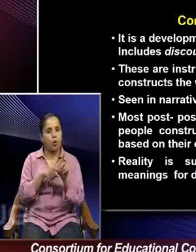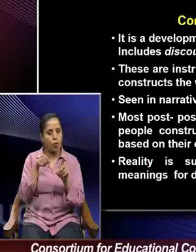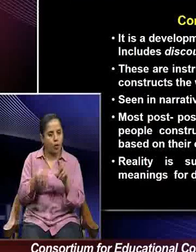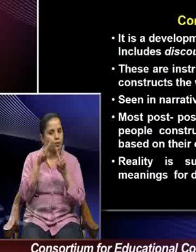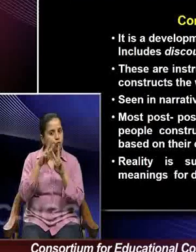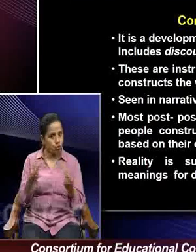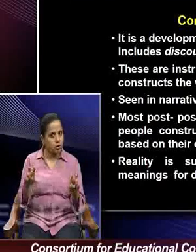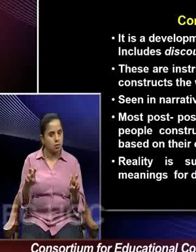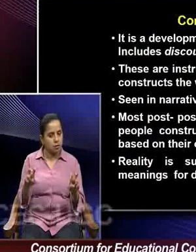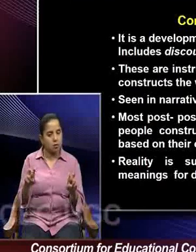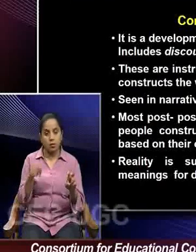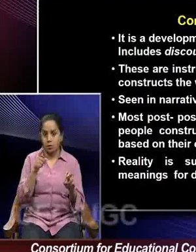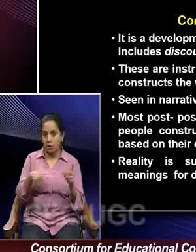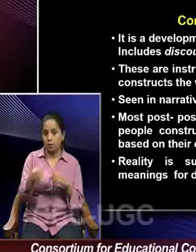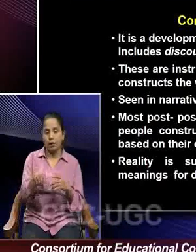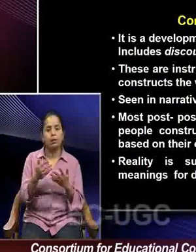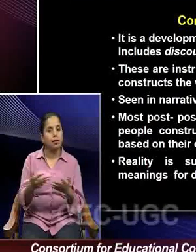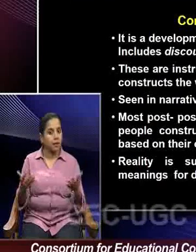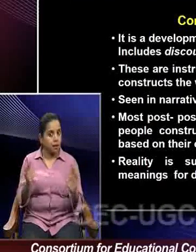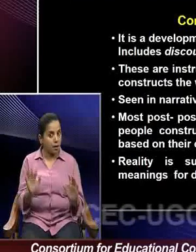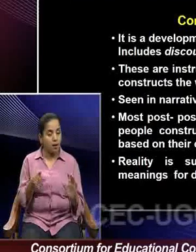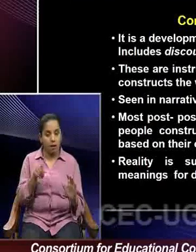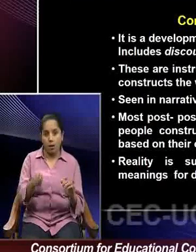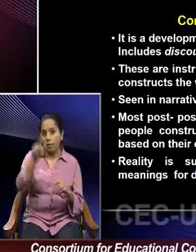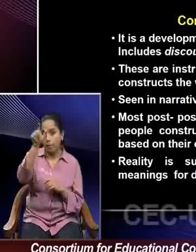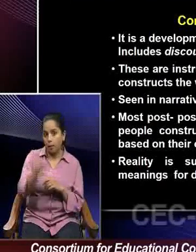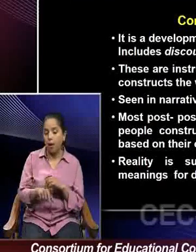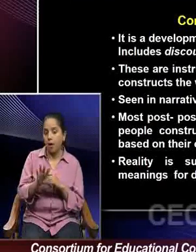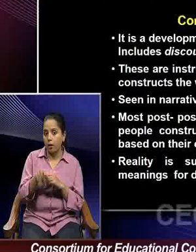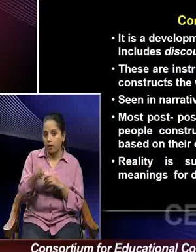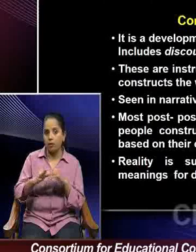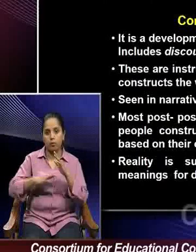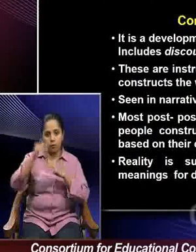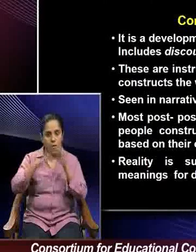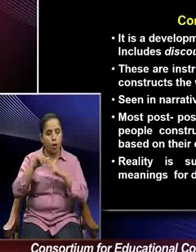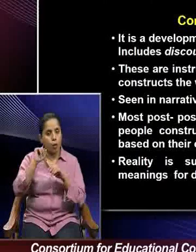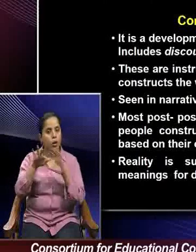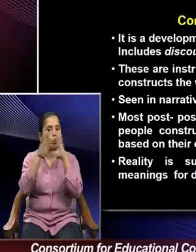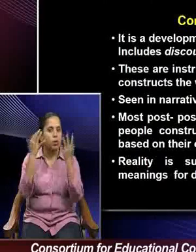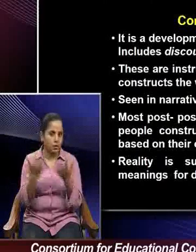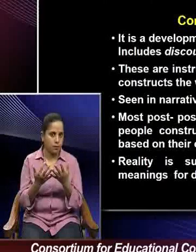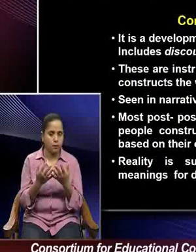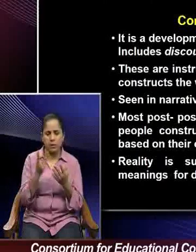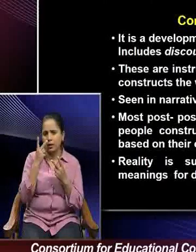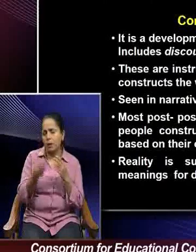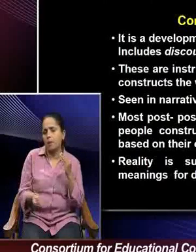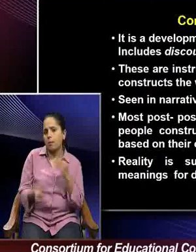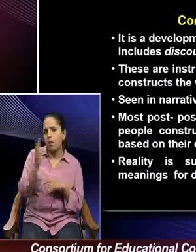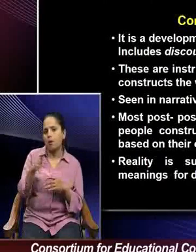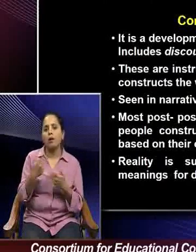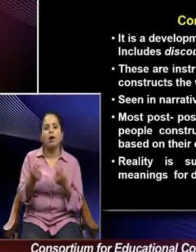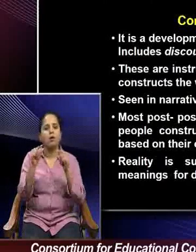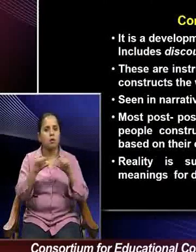research. These are instruments with which a person constructs the world. It is seen mostly in narrative